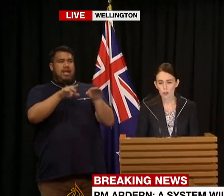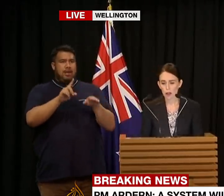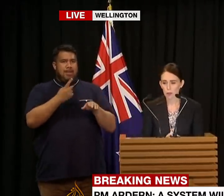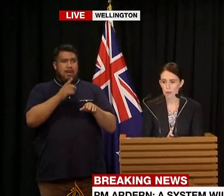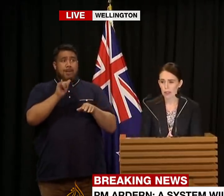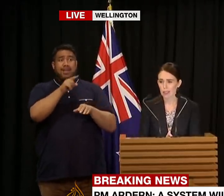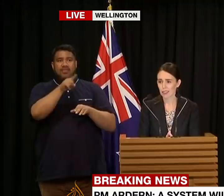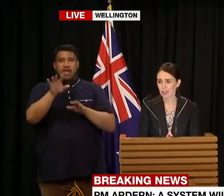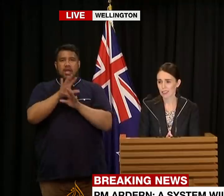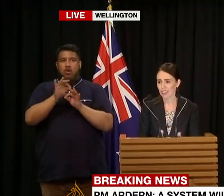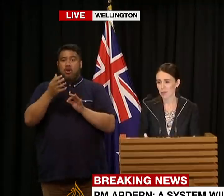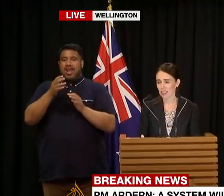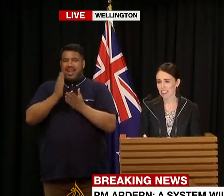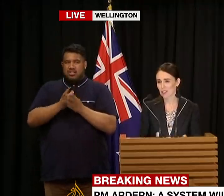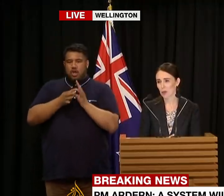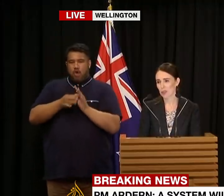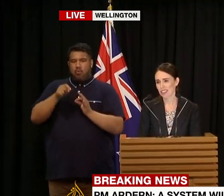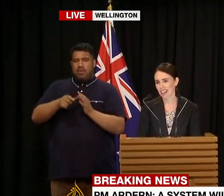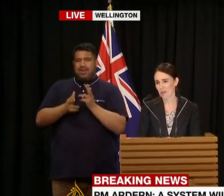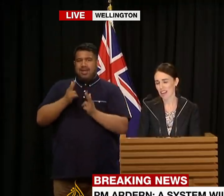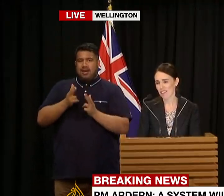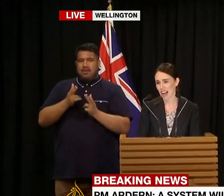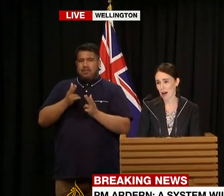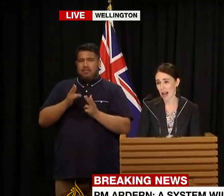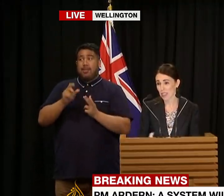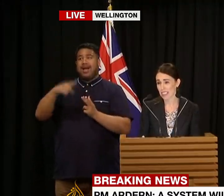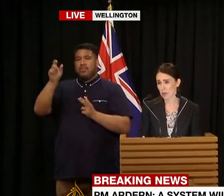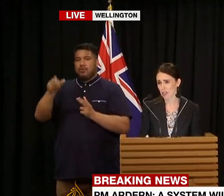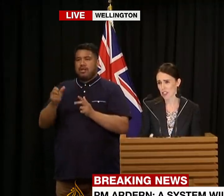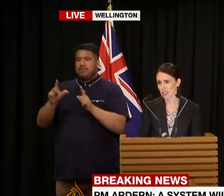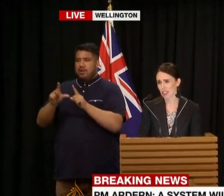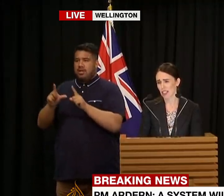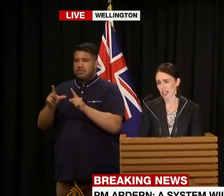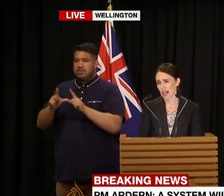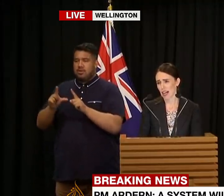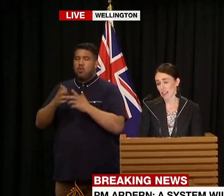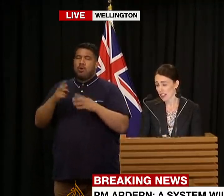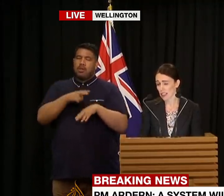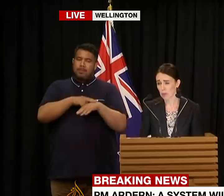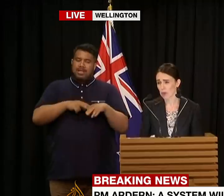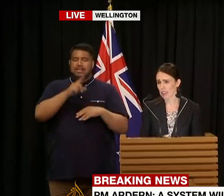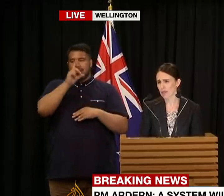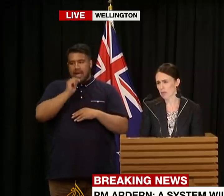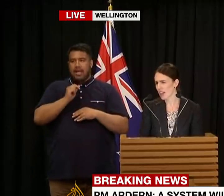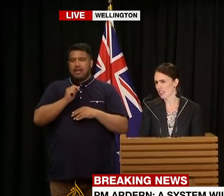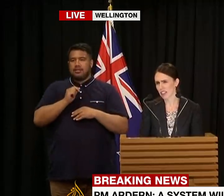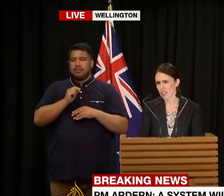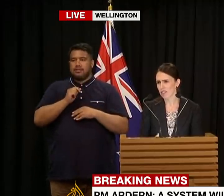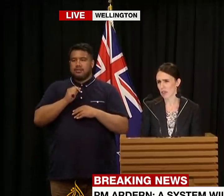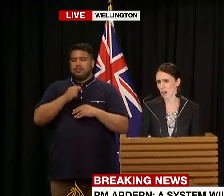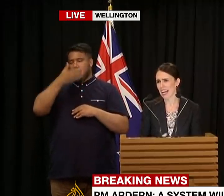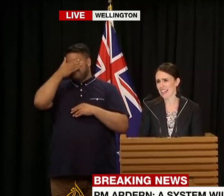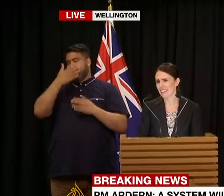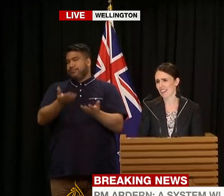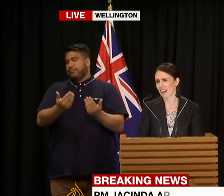Yeah, so the police, of course, have amnesty provisions. And I think it is important to keep in mind that